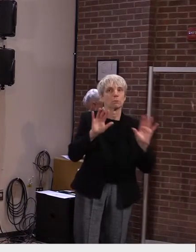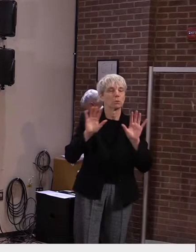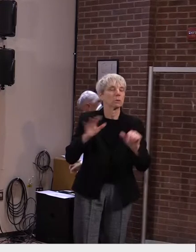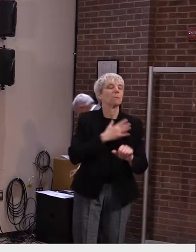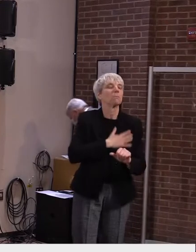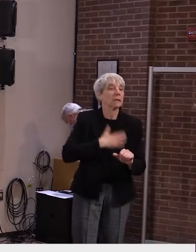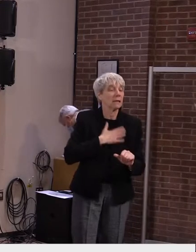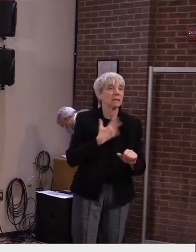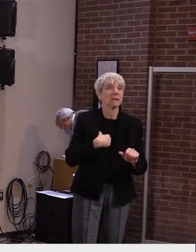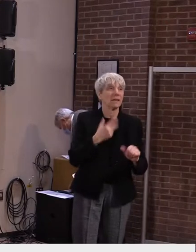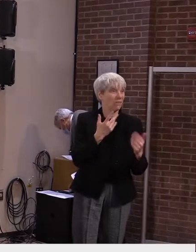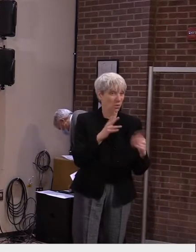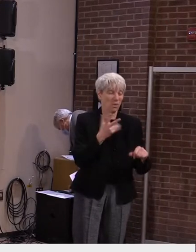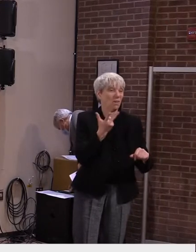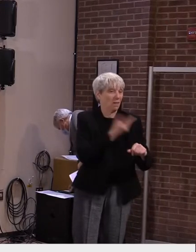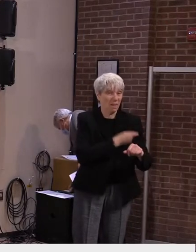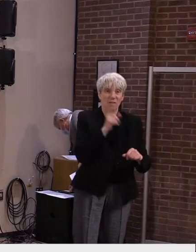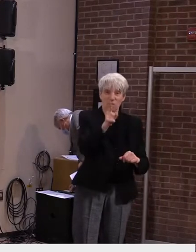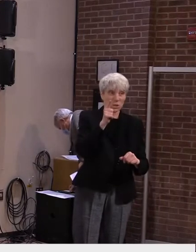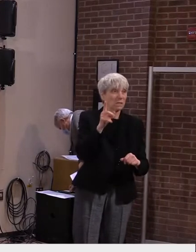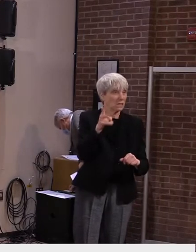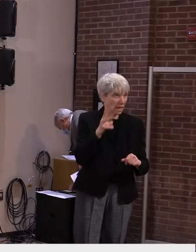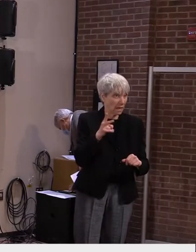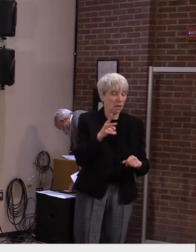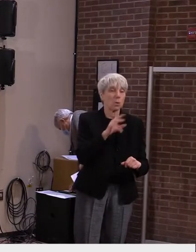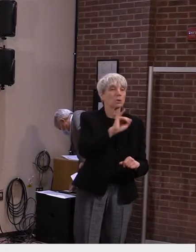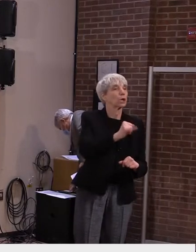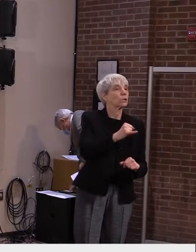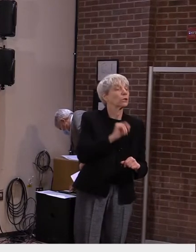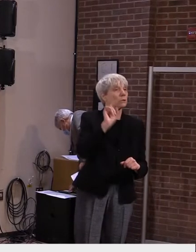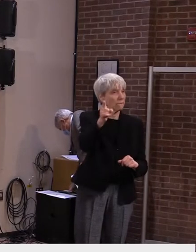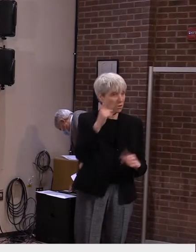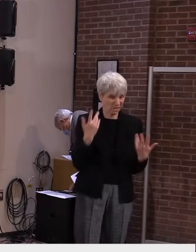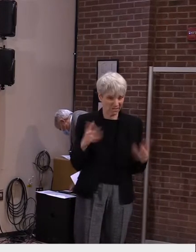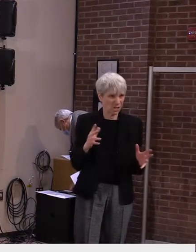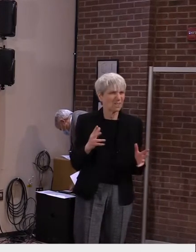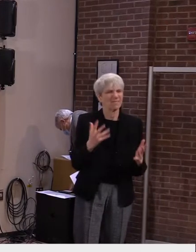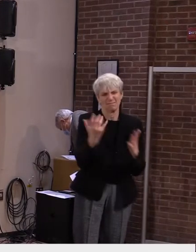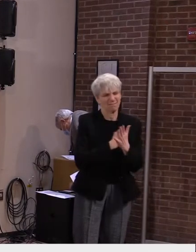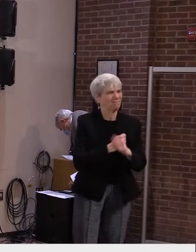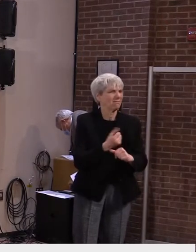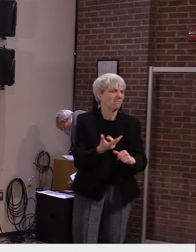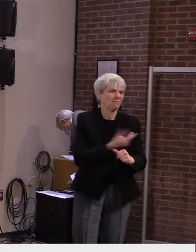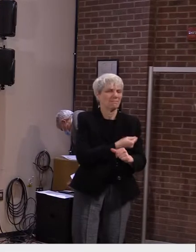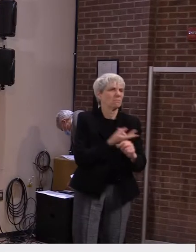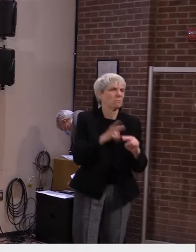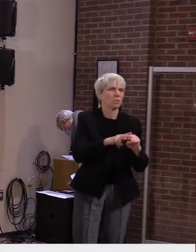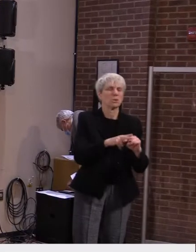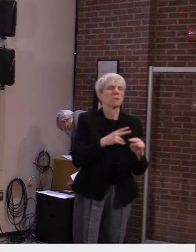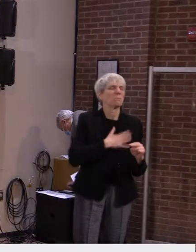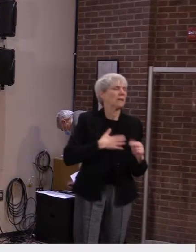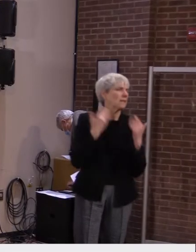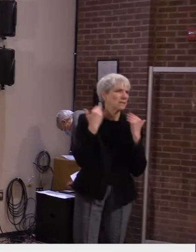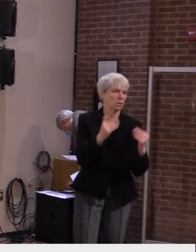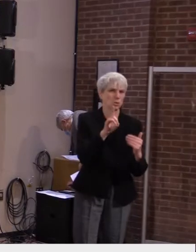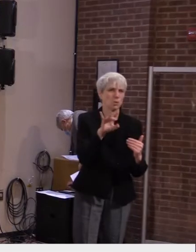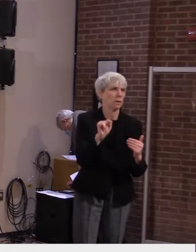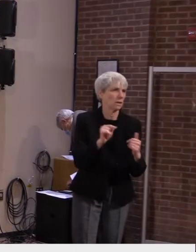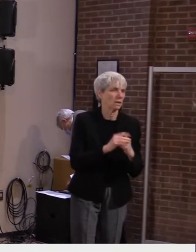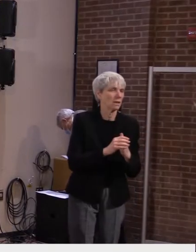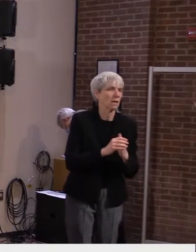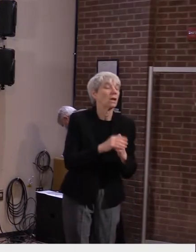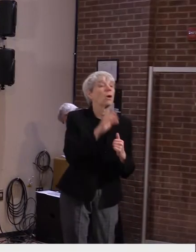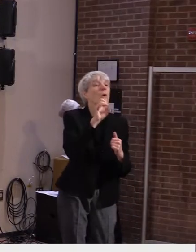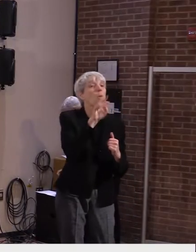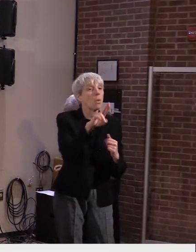vaccinated, get your booster. If you haven't been vaccinated, get vaccinated. If you have been somewhere when you have